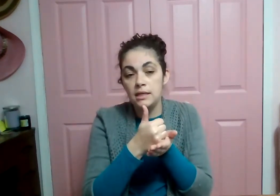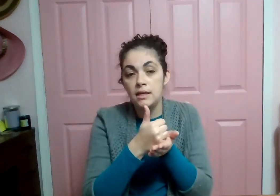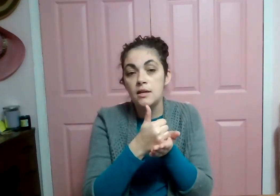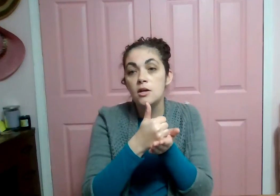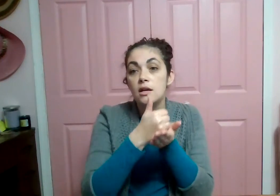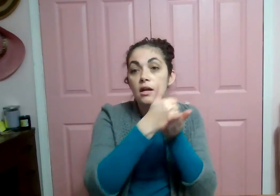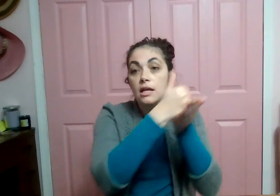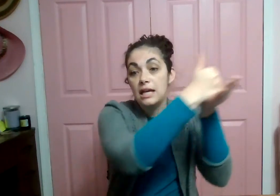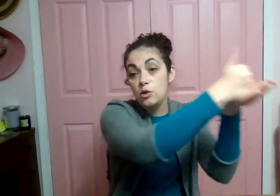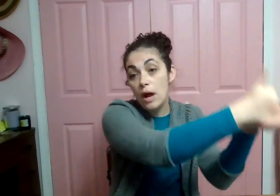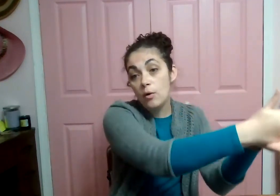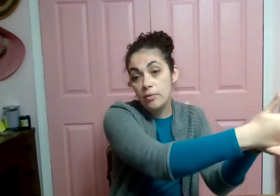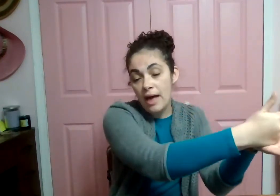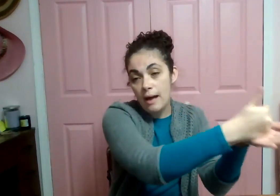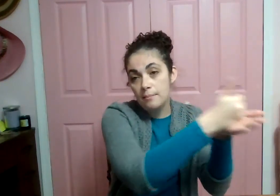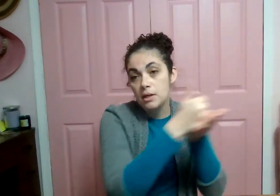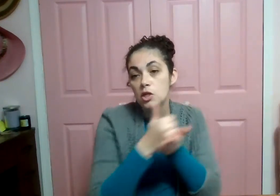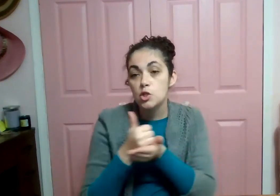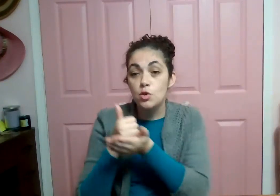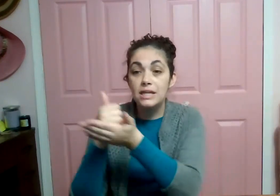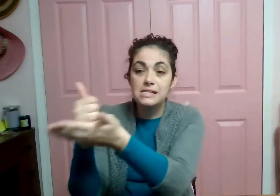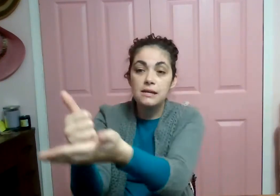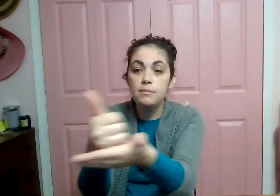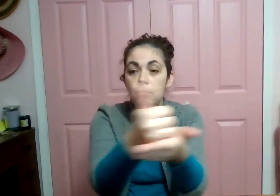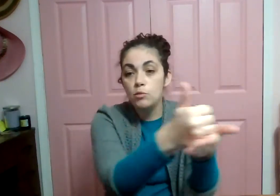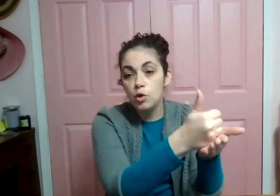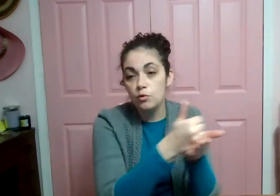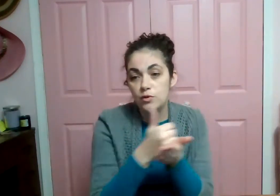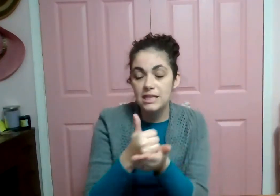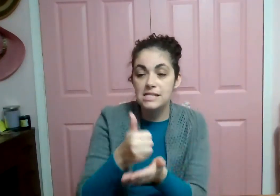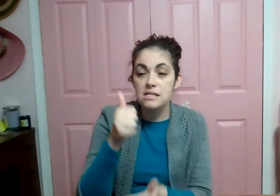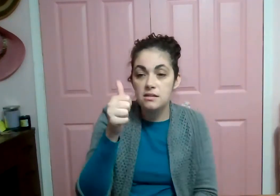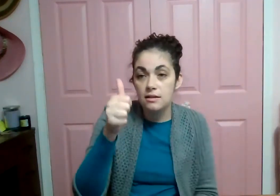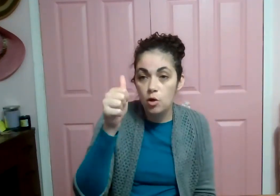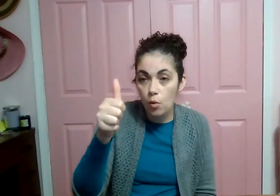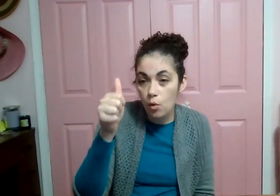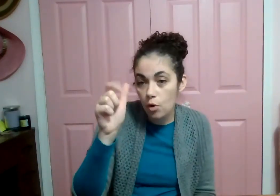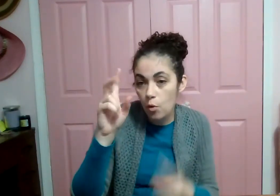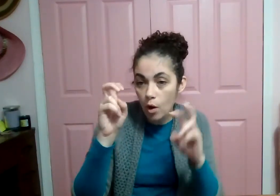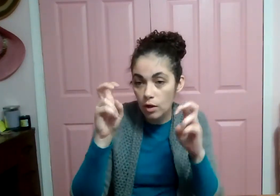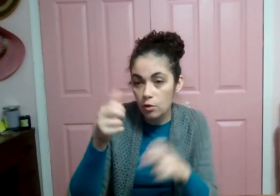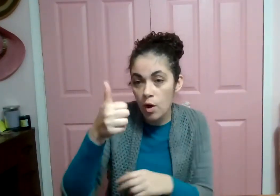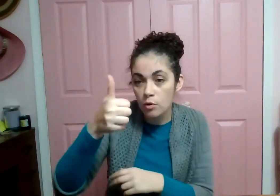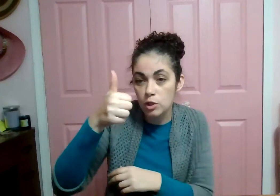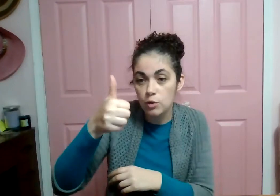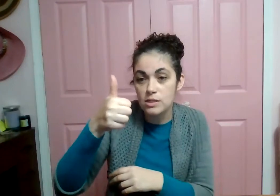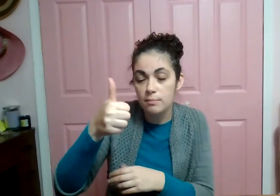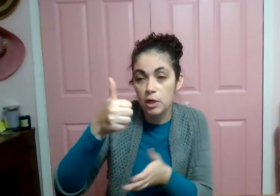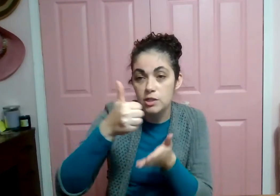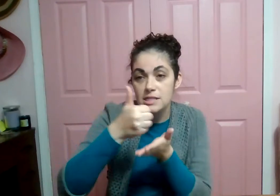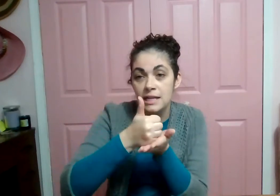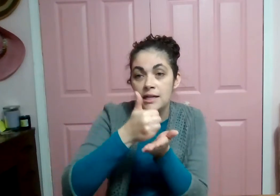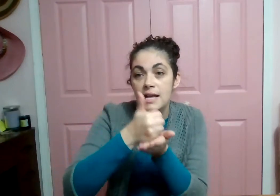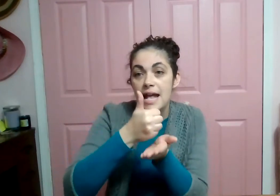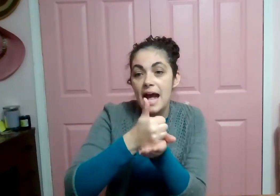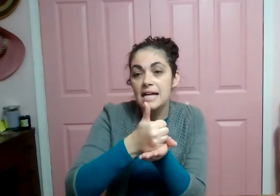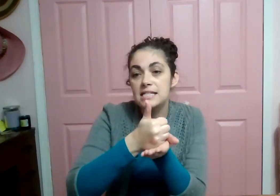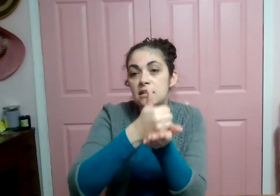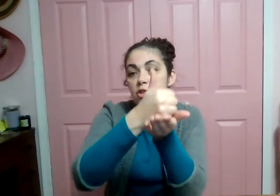me? Can you help them? So this can be moved. This is quote unquote you as a person asking, do